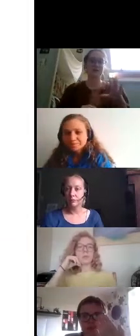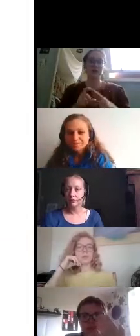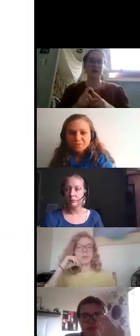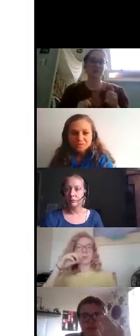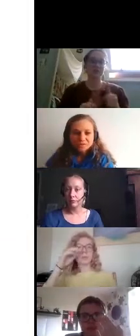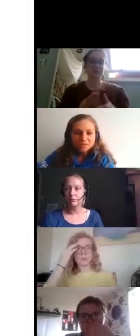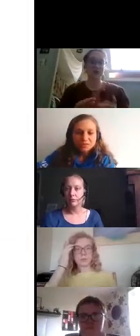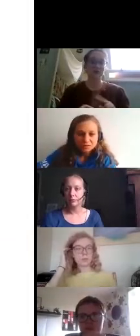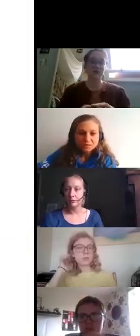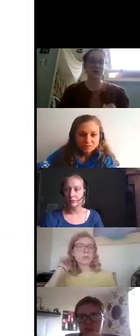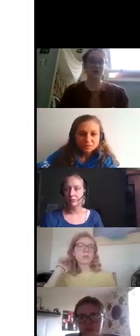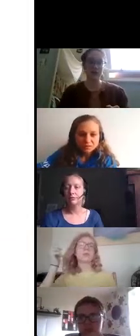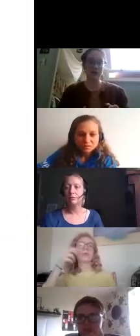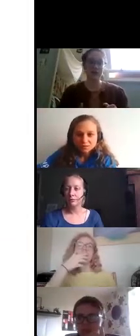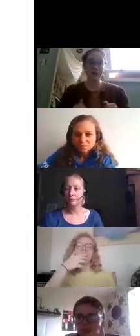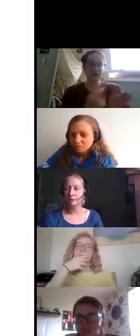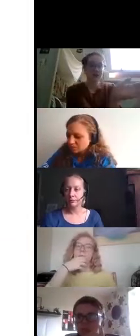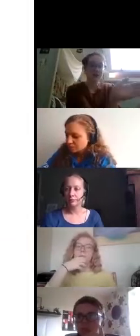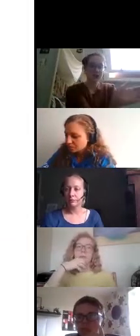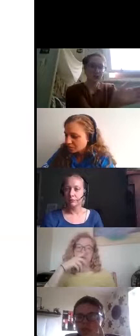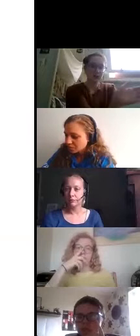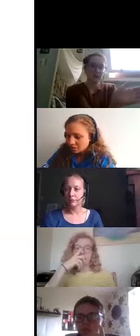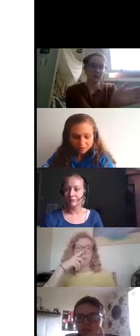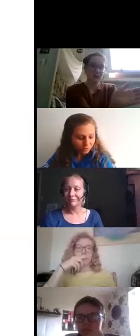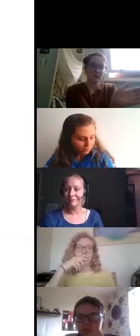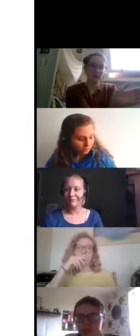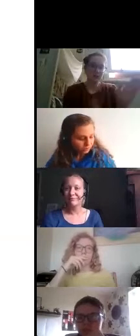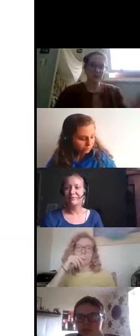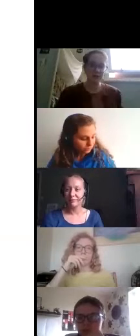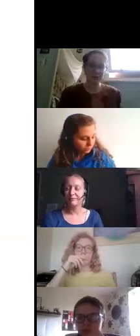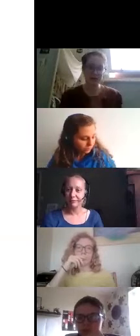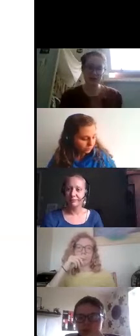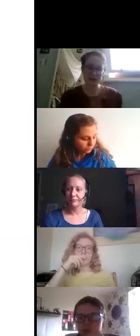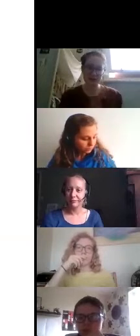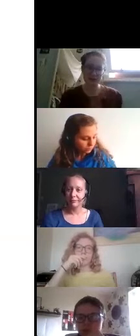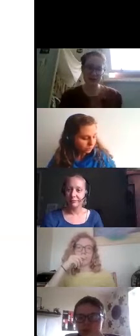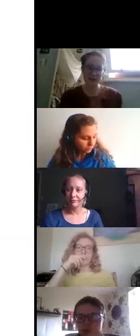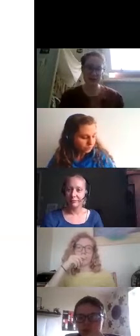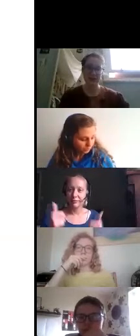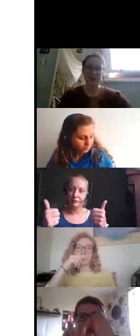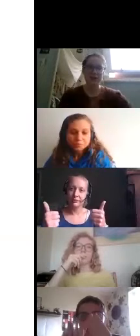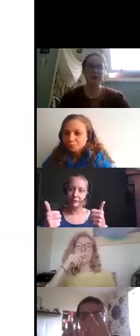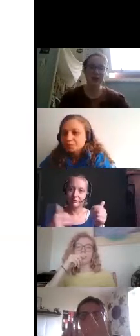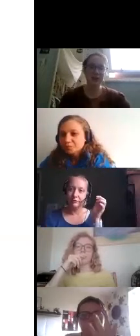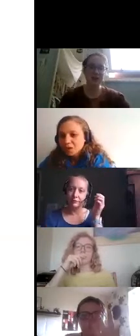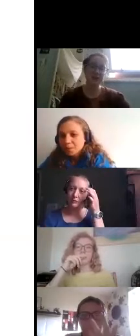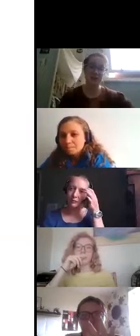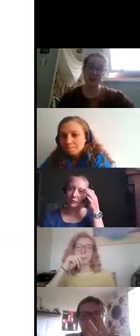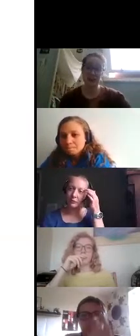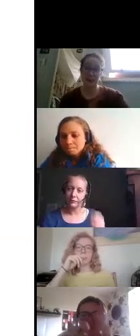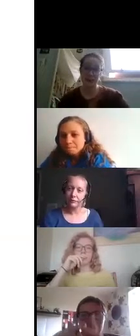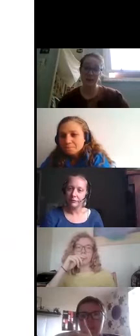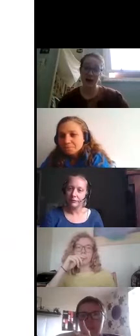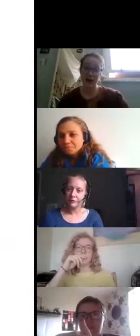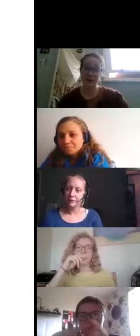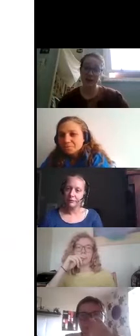so doing it towards yourself rather than showing other people. That sort of makes sense. And in a way, that's kind of easier because you